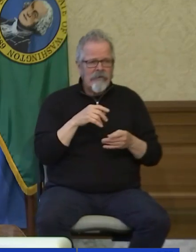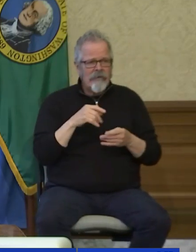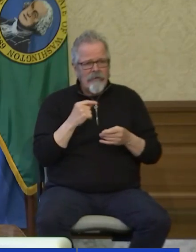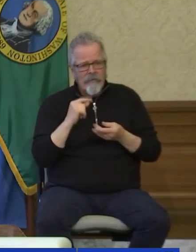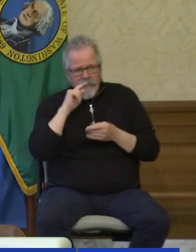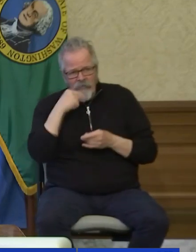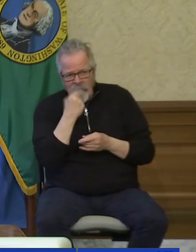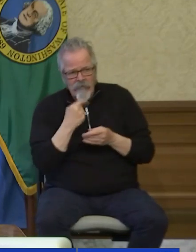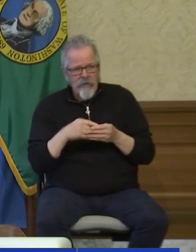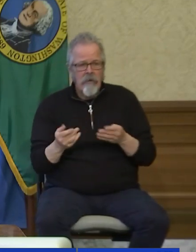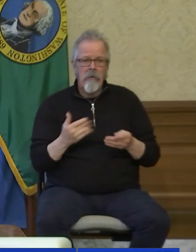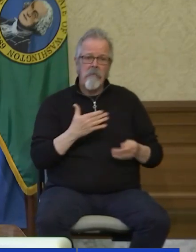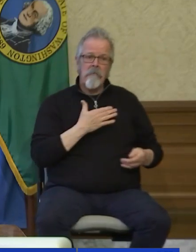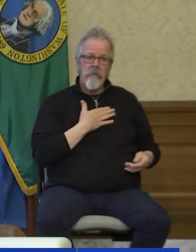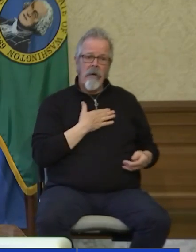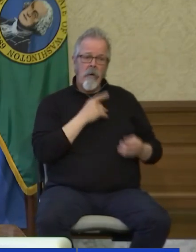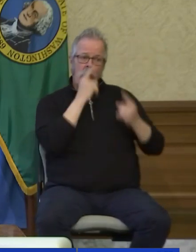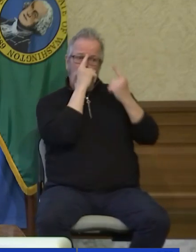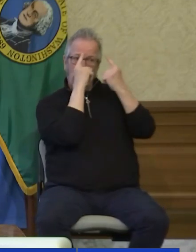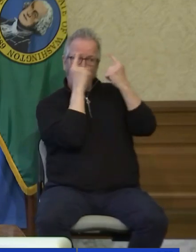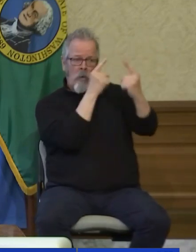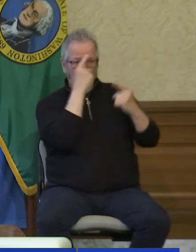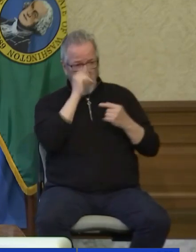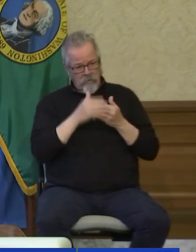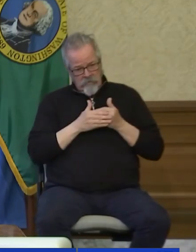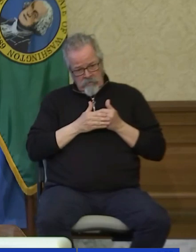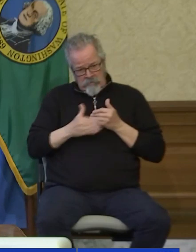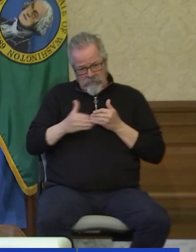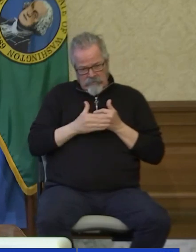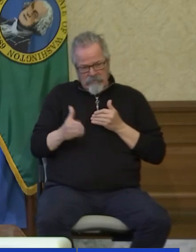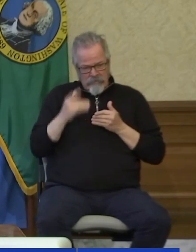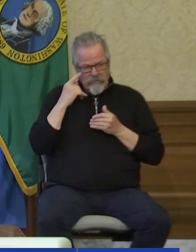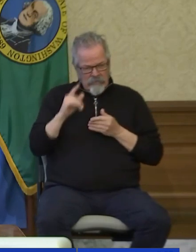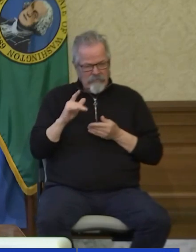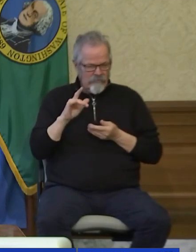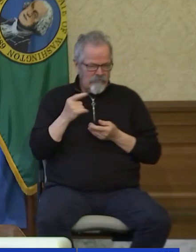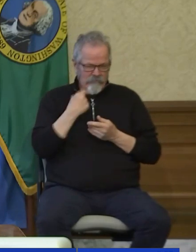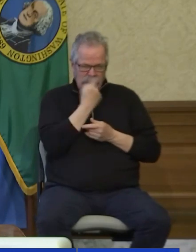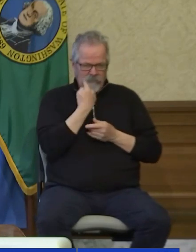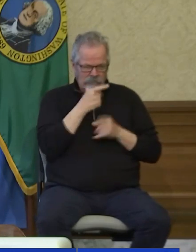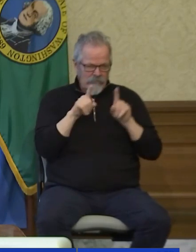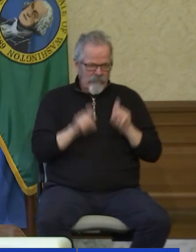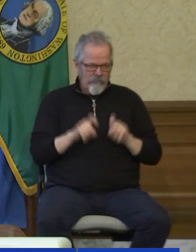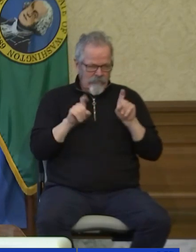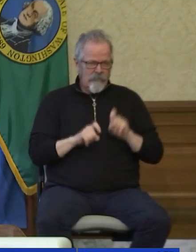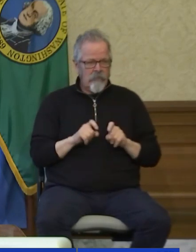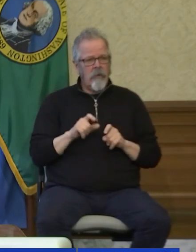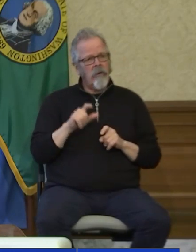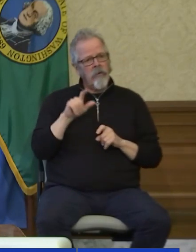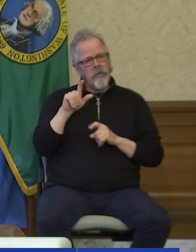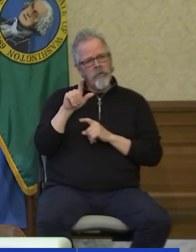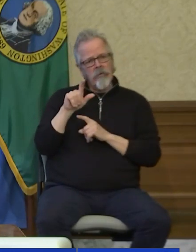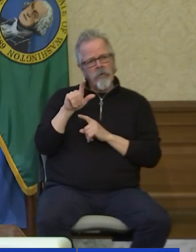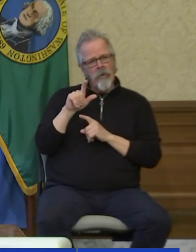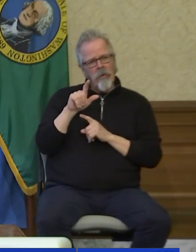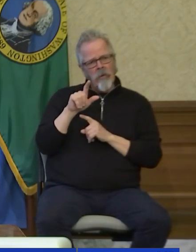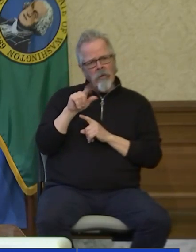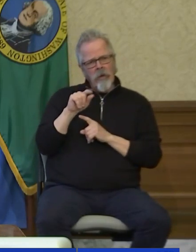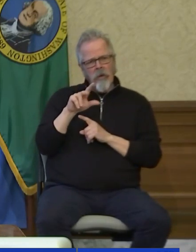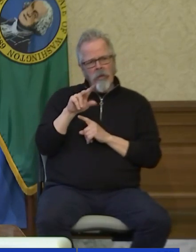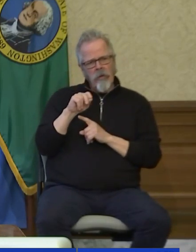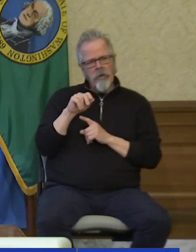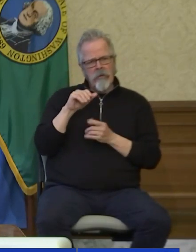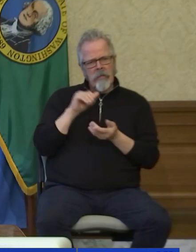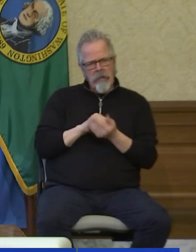will increase as we move forward throughout these steps, and that's counterintuitive. You'd think as